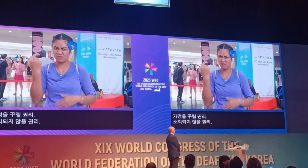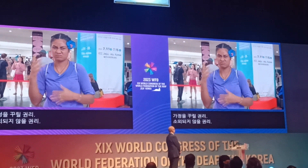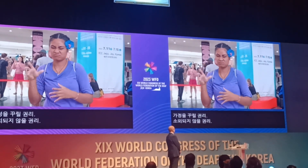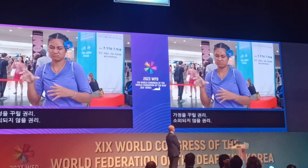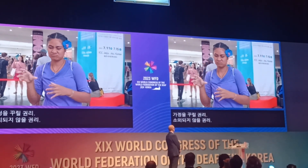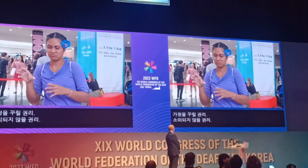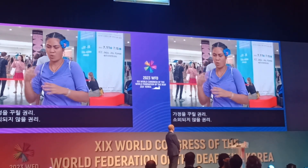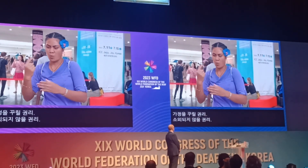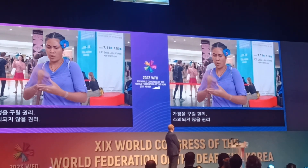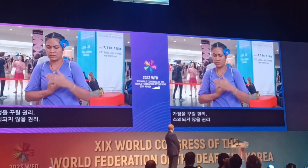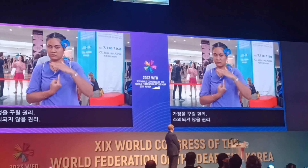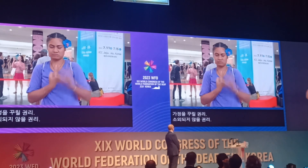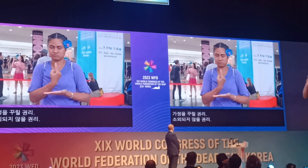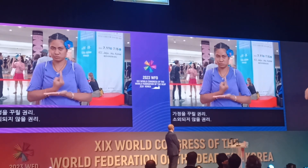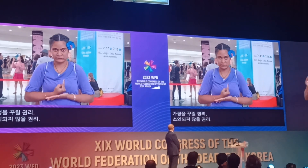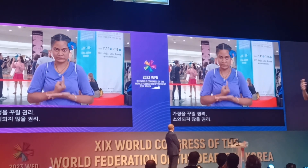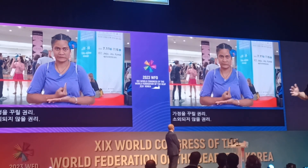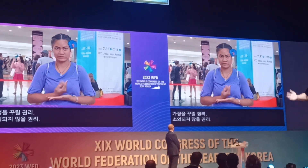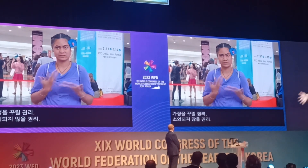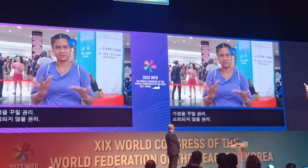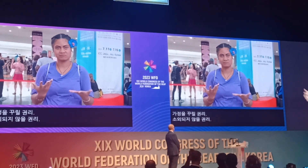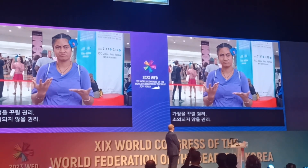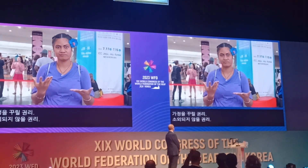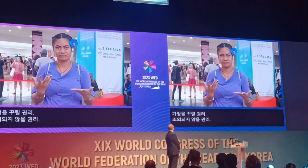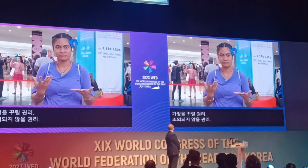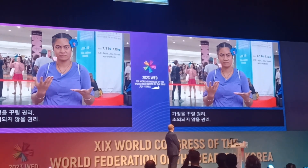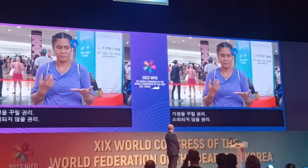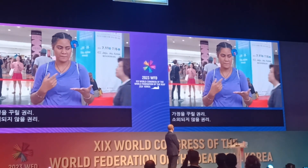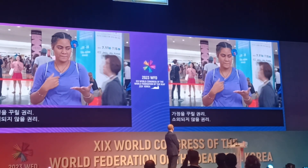be alone. To not be separate.